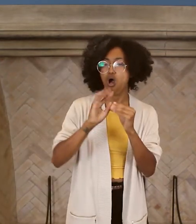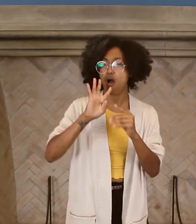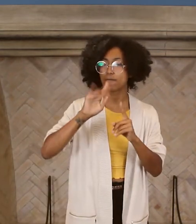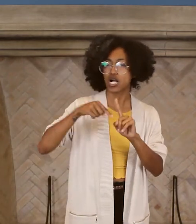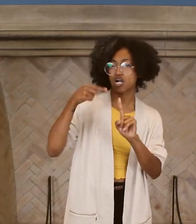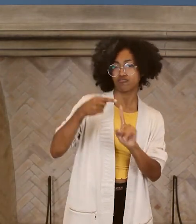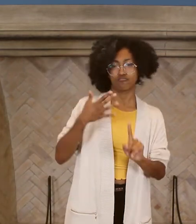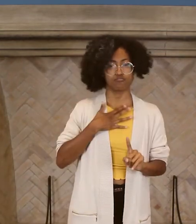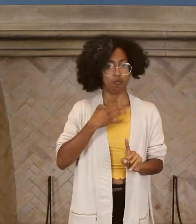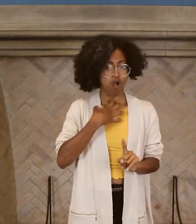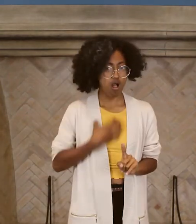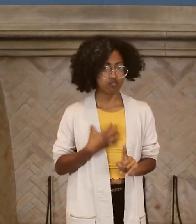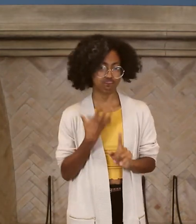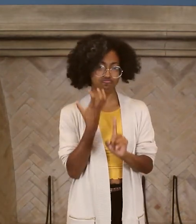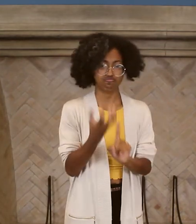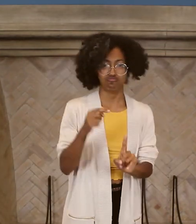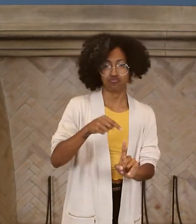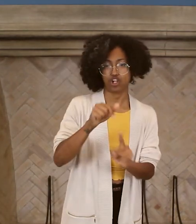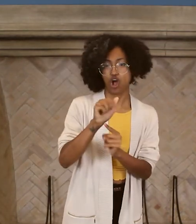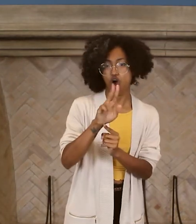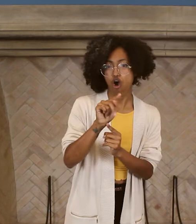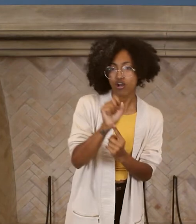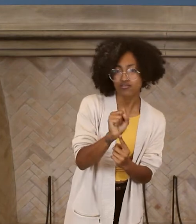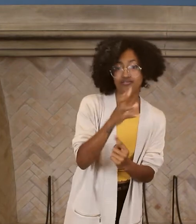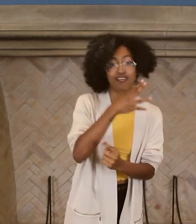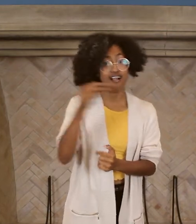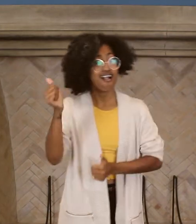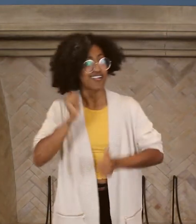But I will talk a little bit about my passion later.